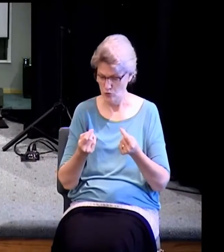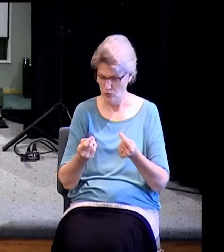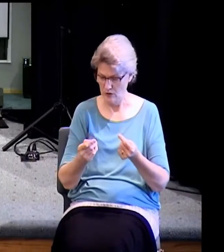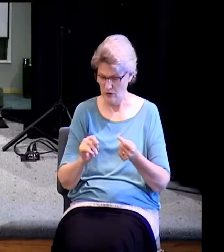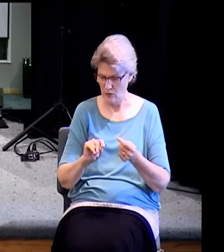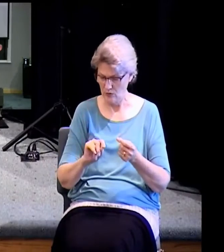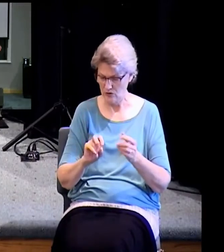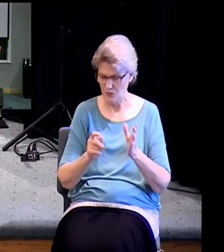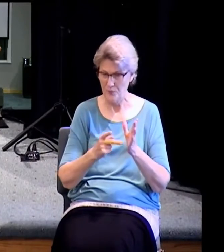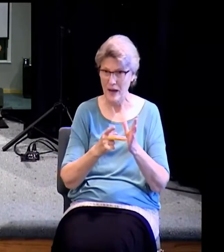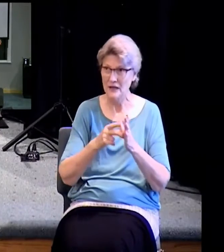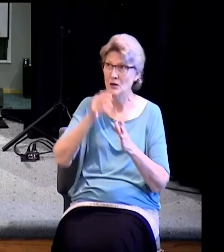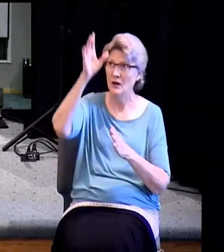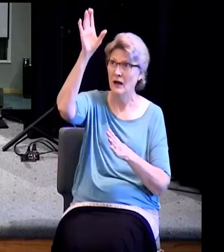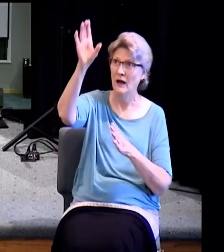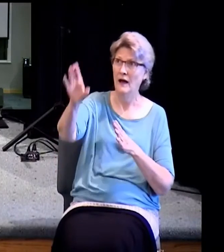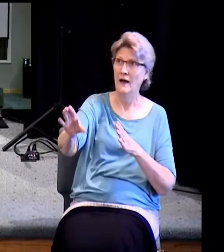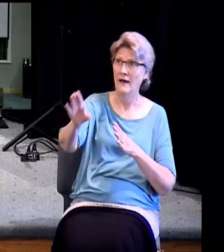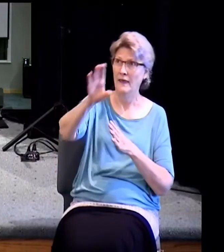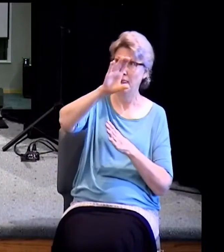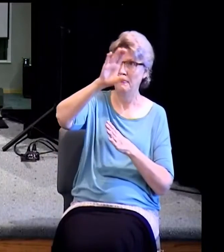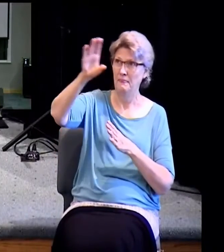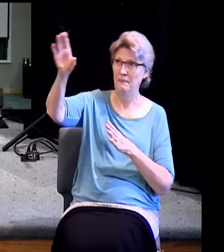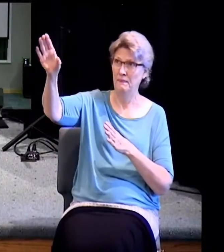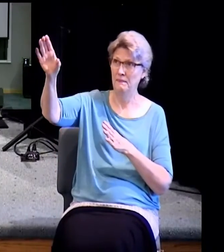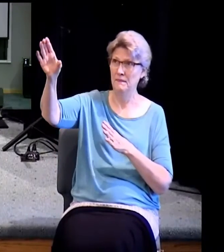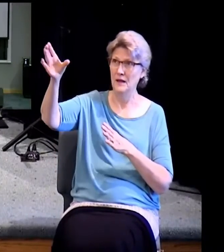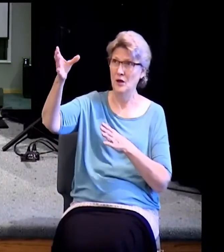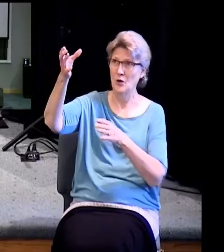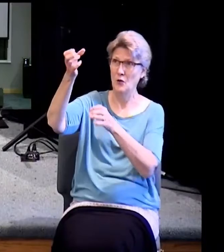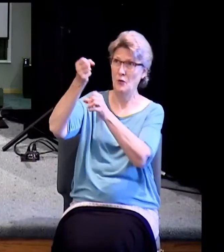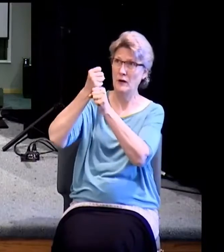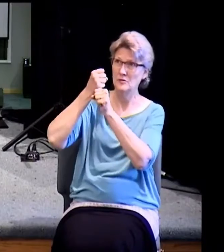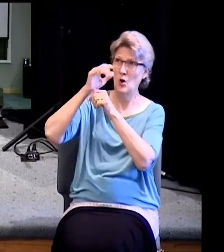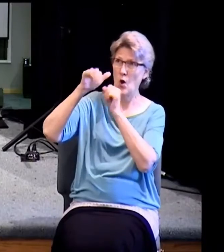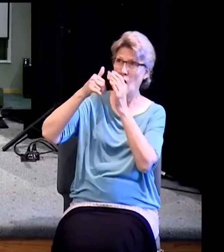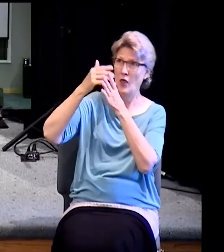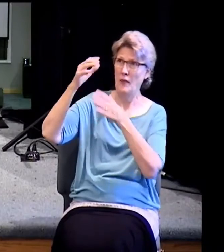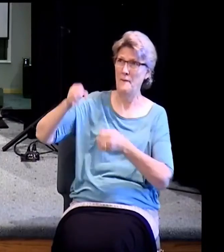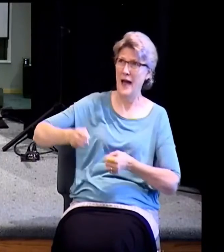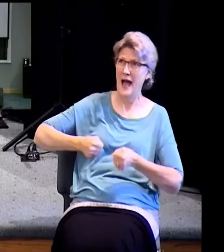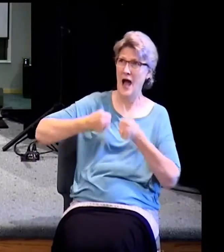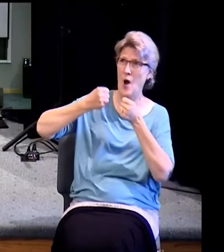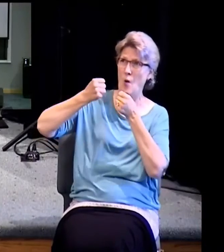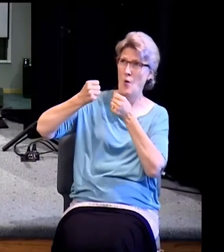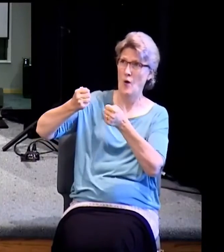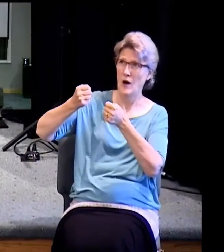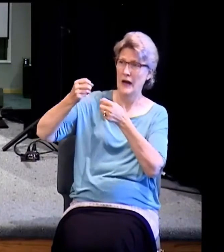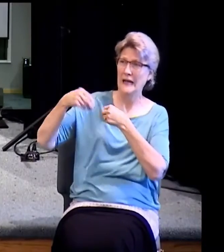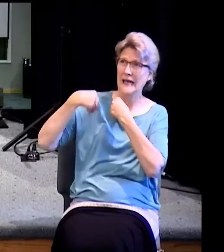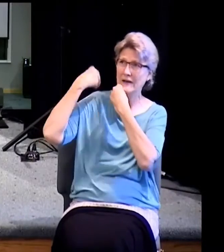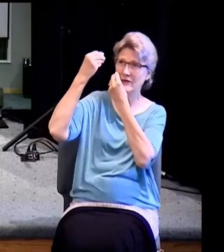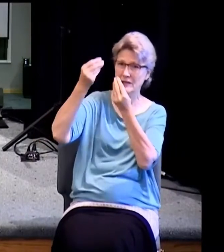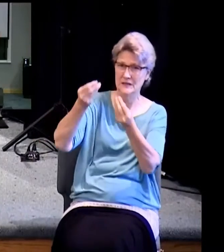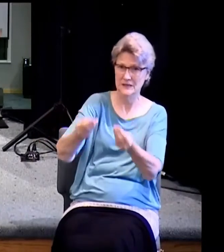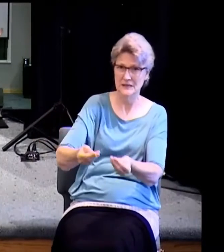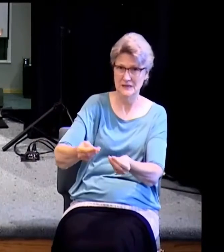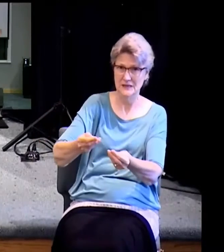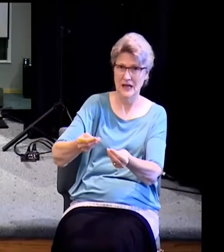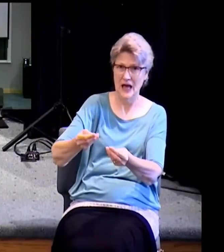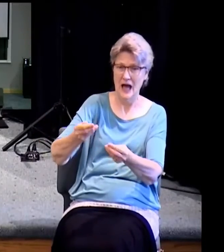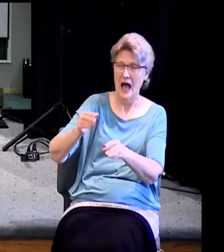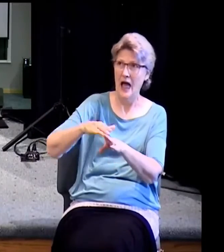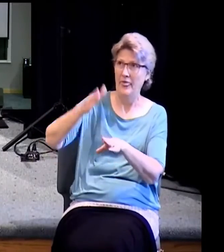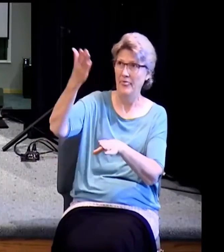goes back to Calvary, and it grabs the power that was loosed at Calvary when God